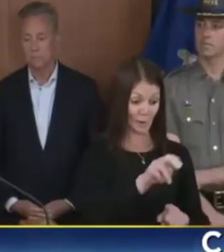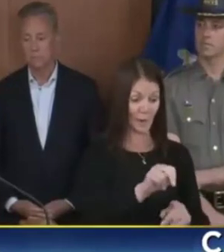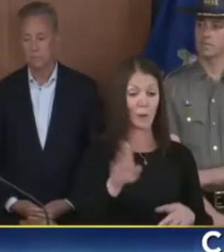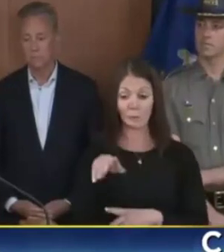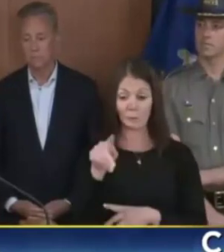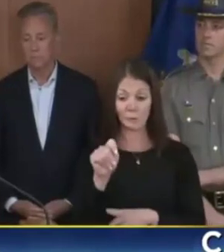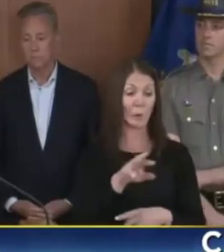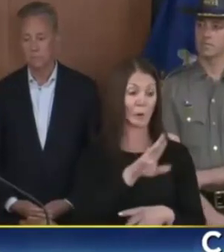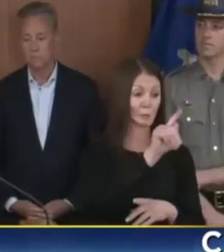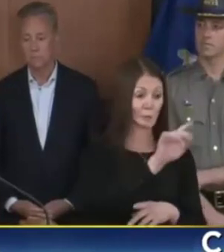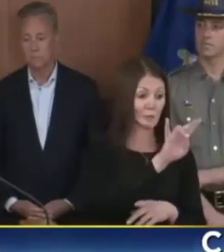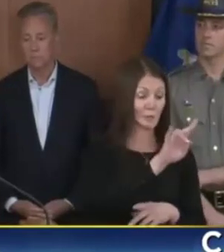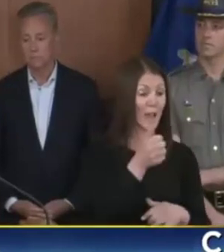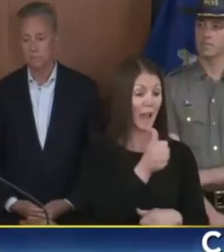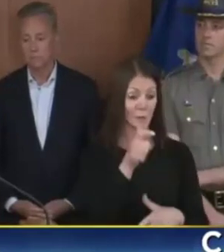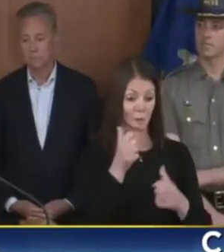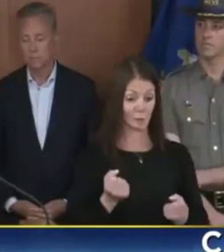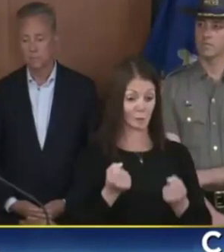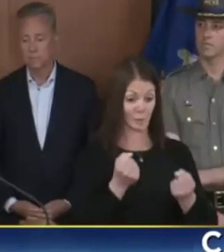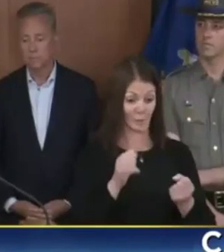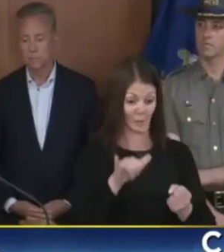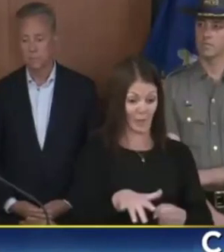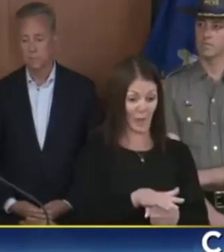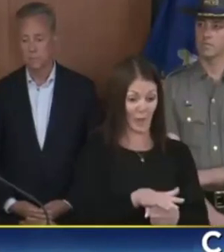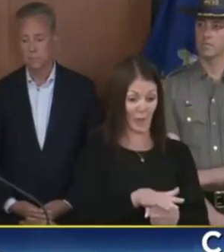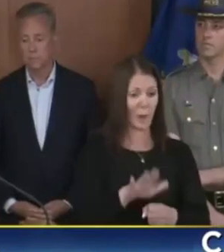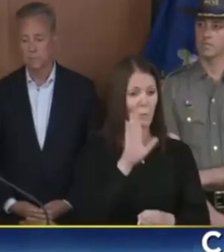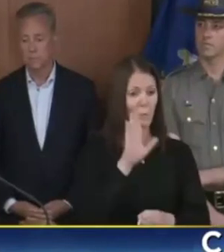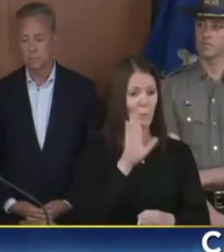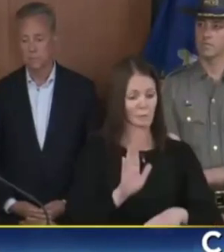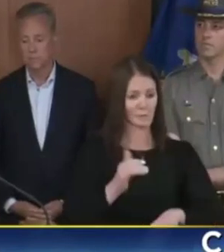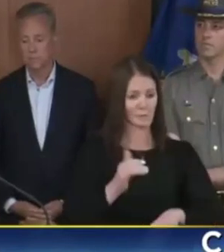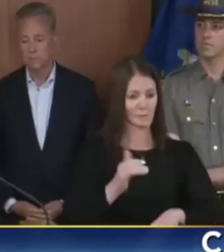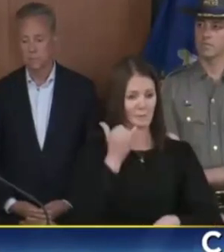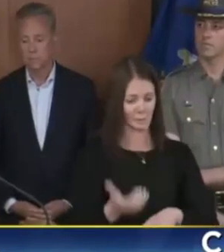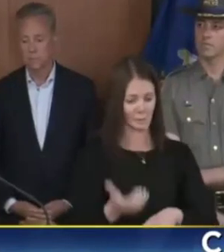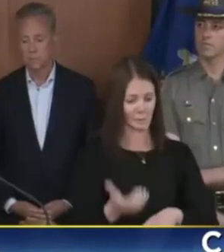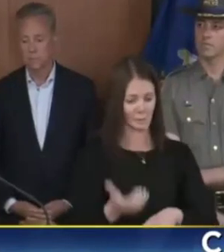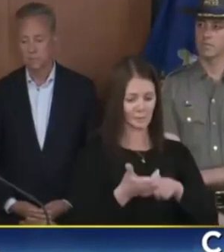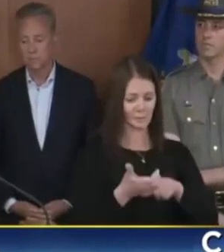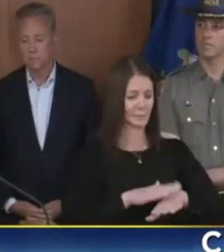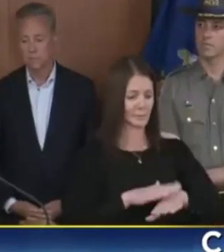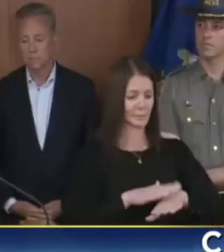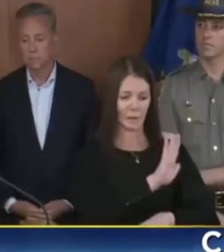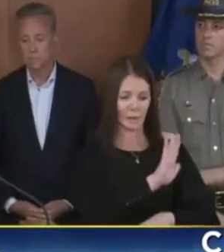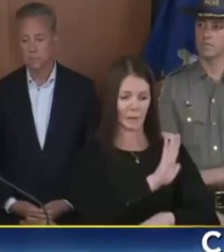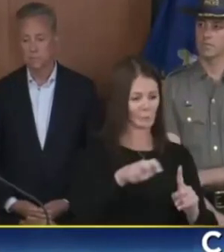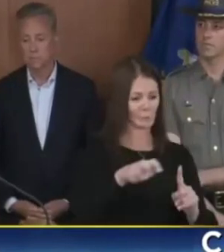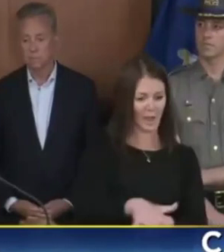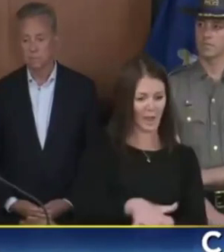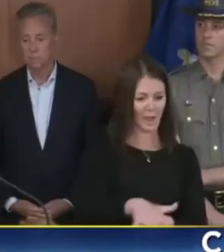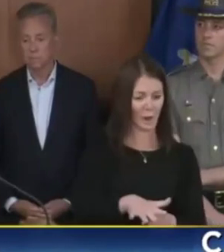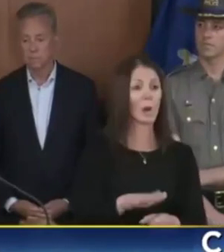area in that geographical footprint will receive a wireless alert on their cell phone advising them to avoid the area. We're going to keep that active throughout the night into